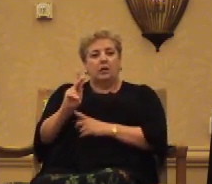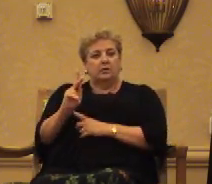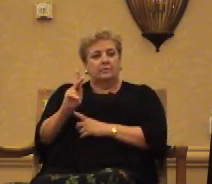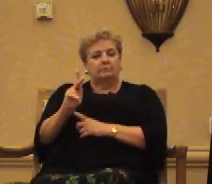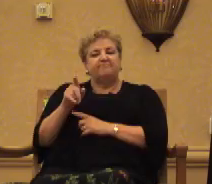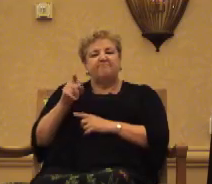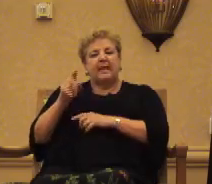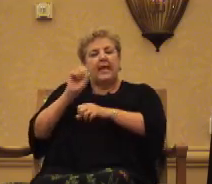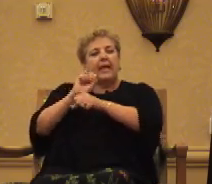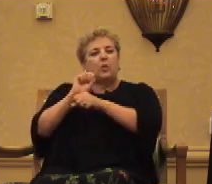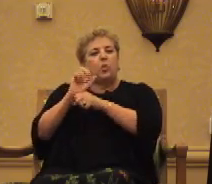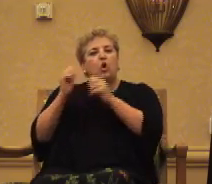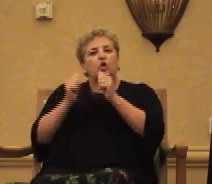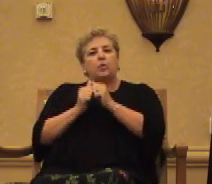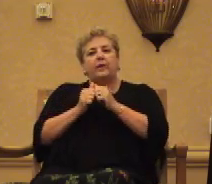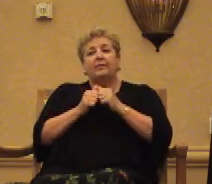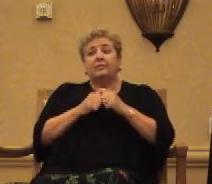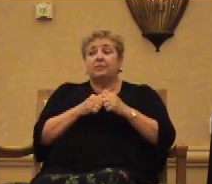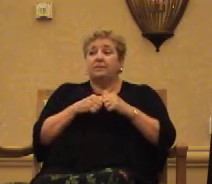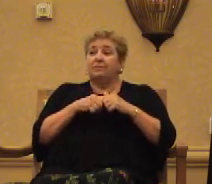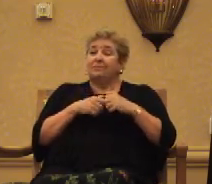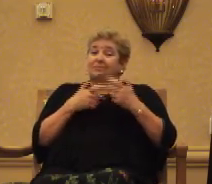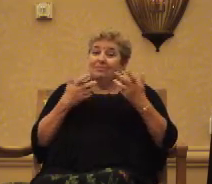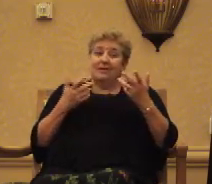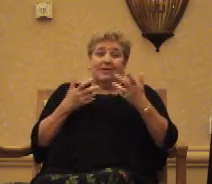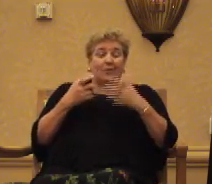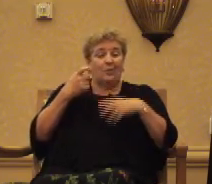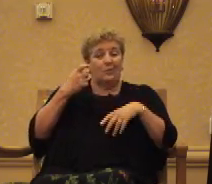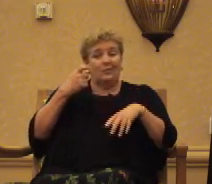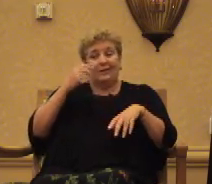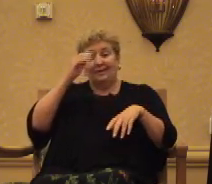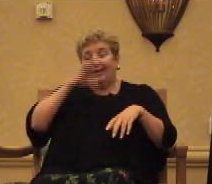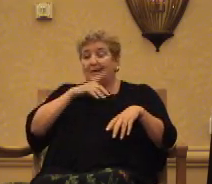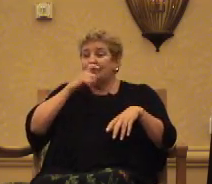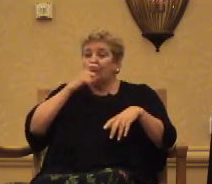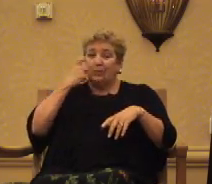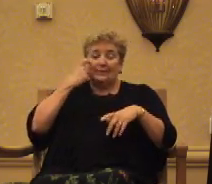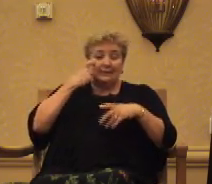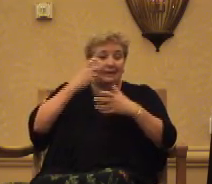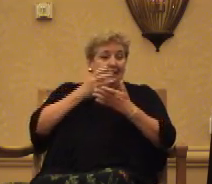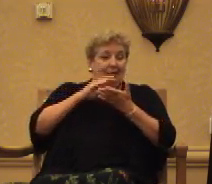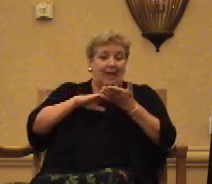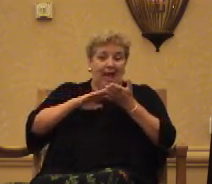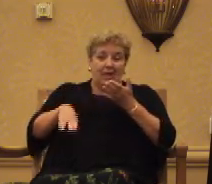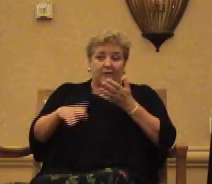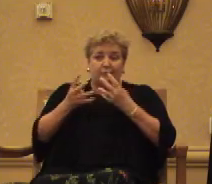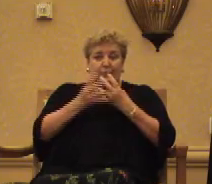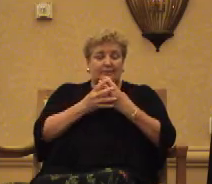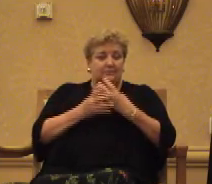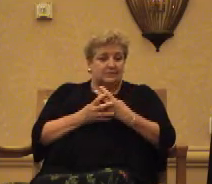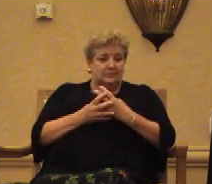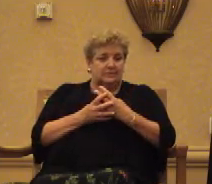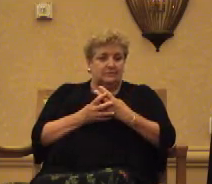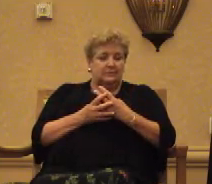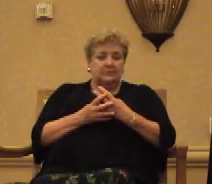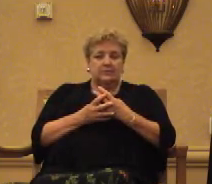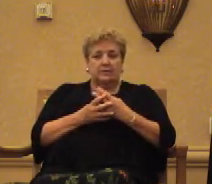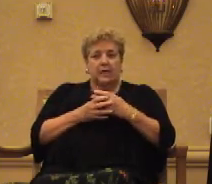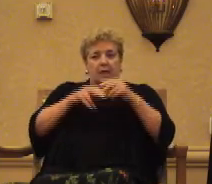with down-and-out guys and guys out of prison. They had about 200 people there, bunk beds as far as you can see. And